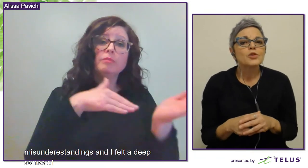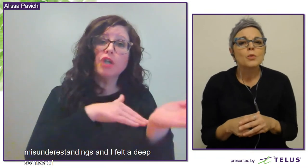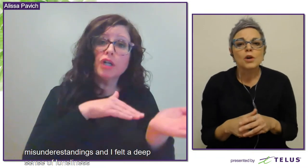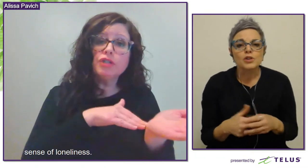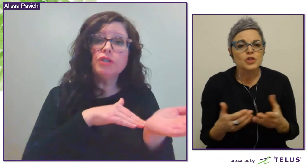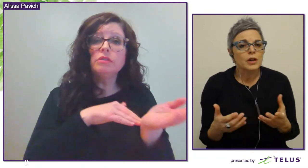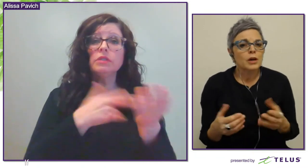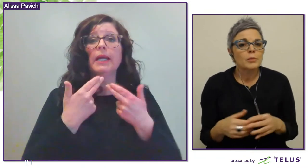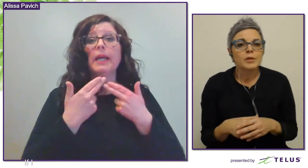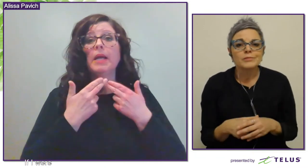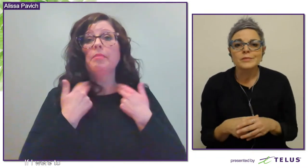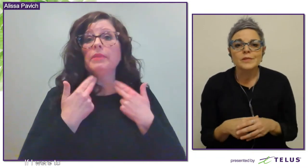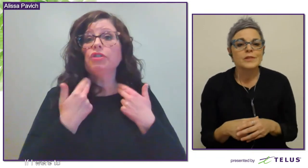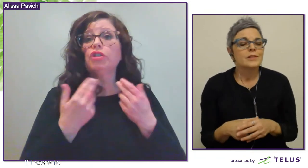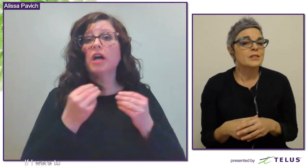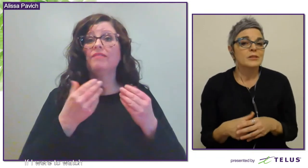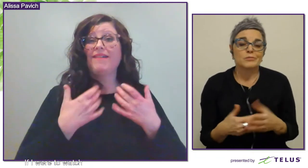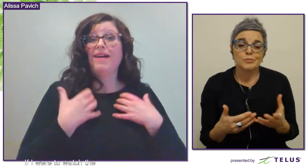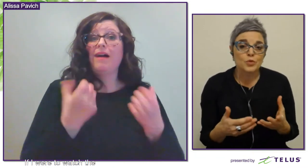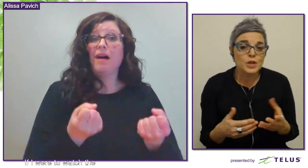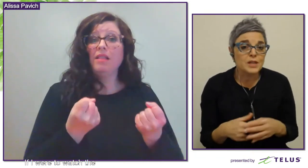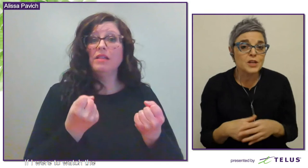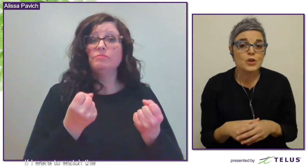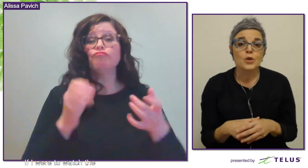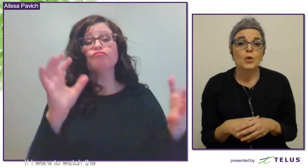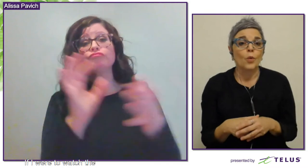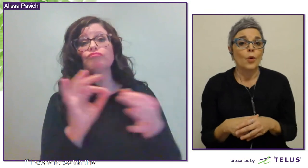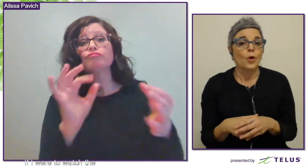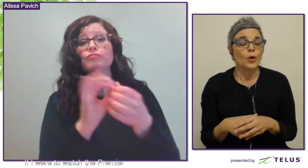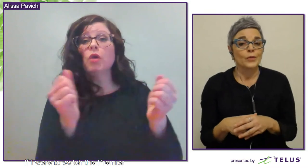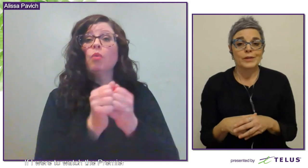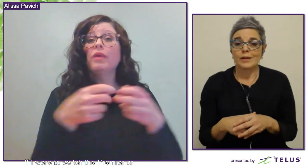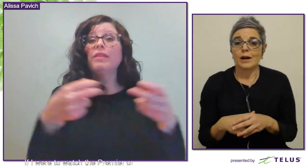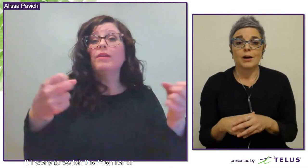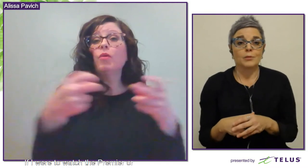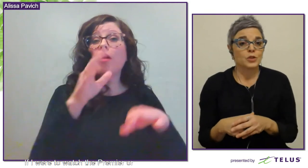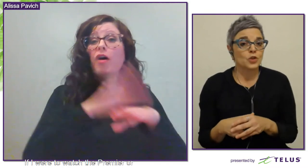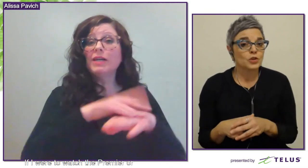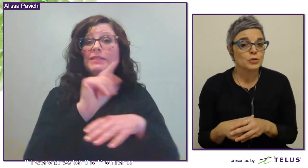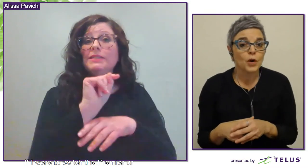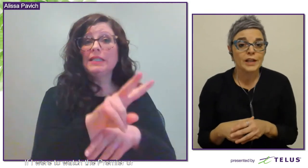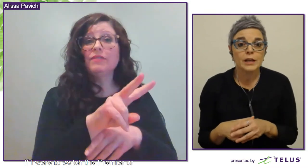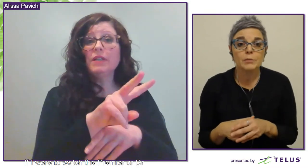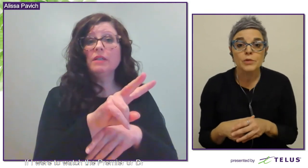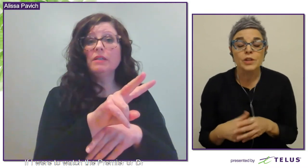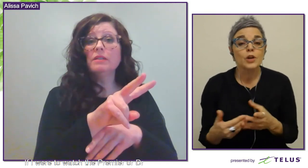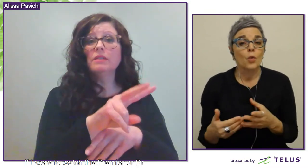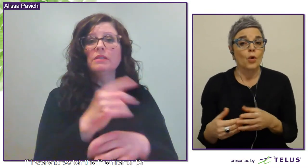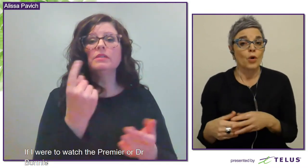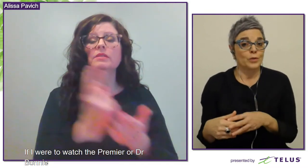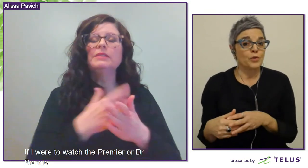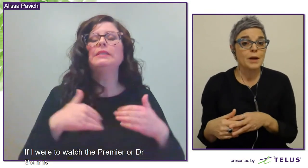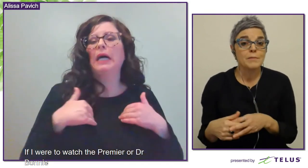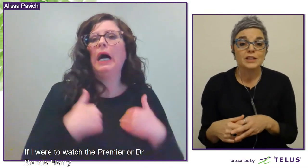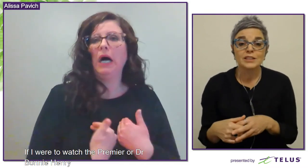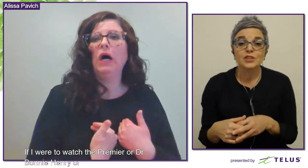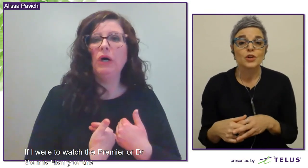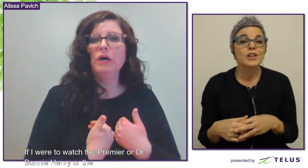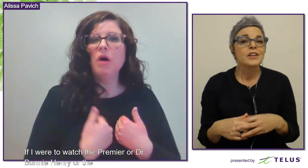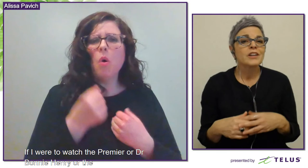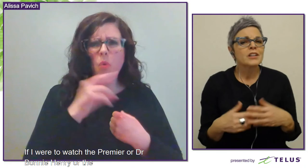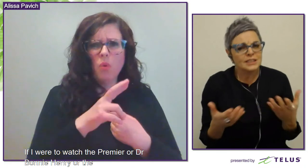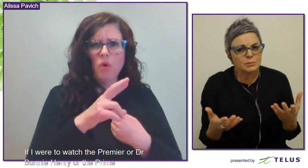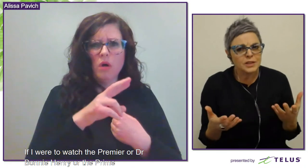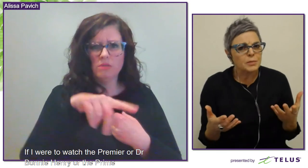If I were to watch the premier or Dr. Bonnie Henry or the prime